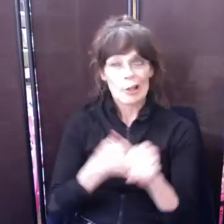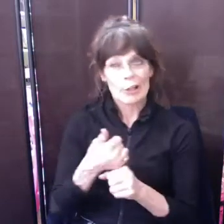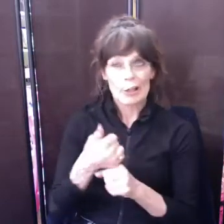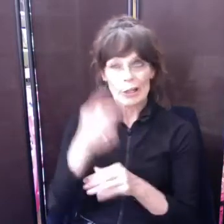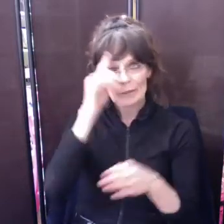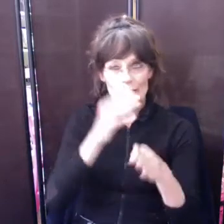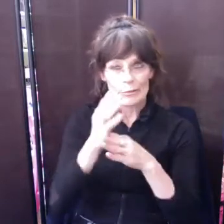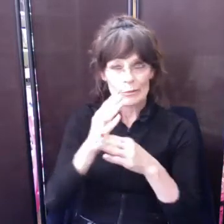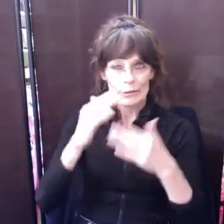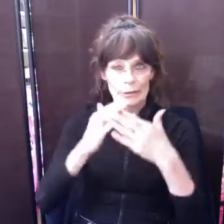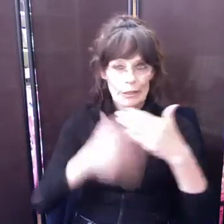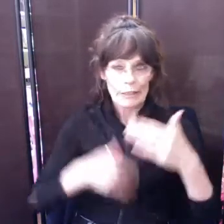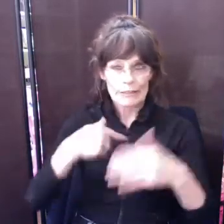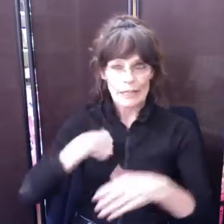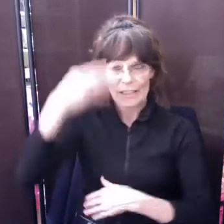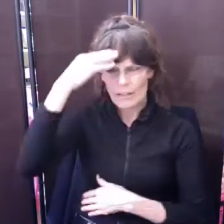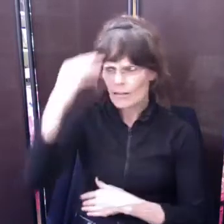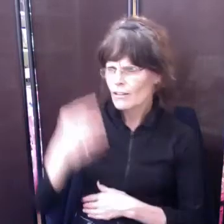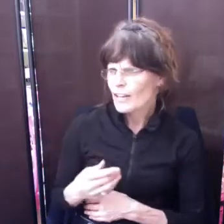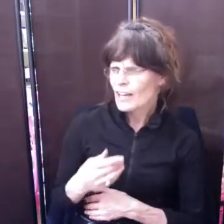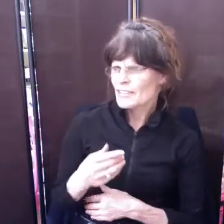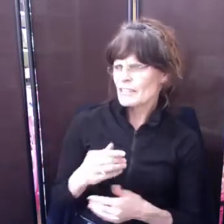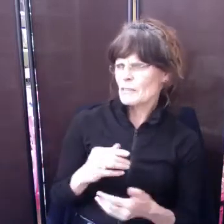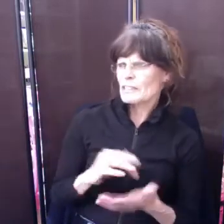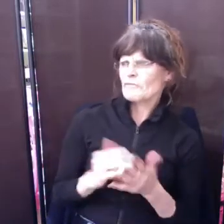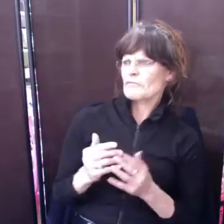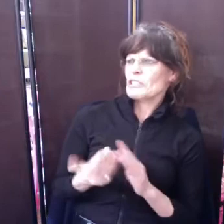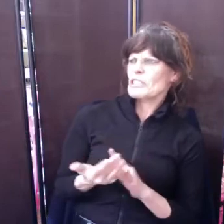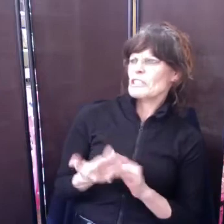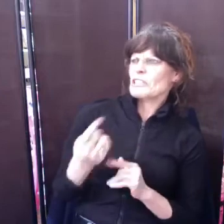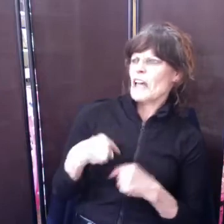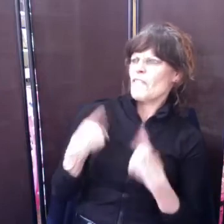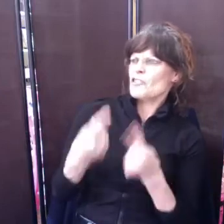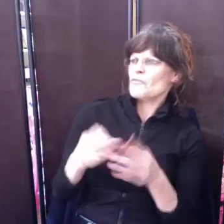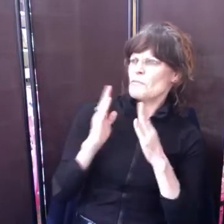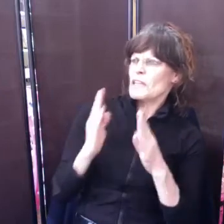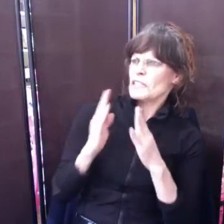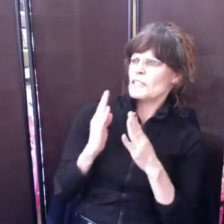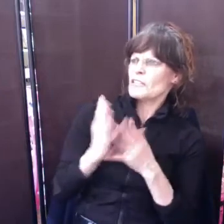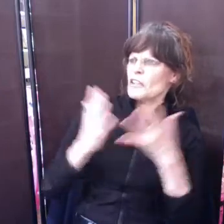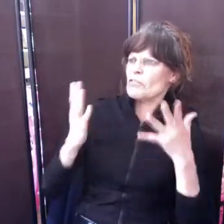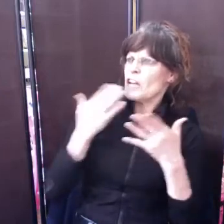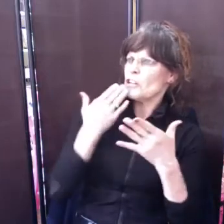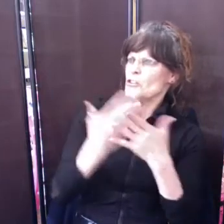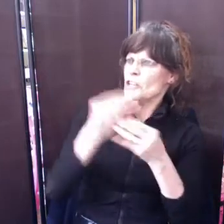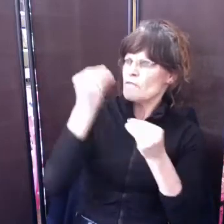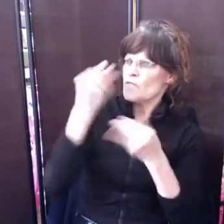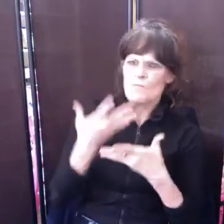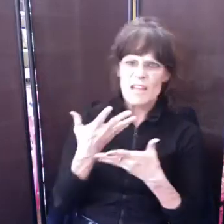know. And I think, Jesus, haven't you been paying attention? You know, there's a lot of good information here. I mean, everything that I know about living